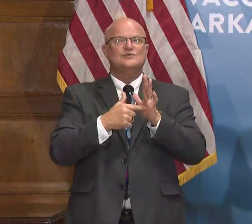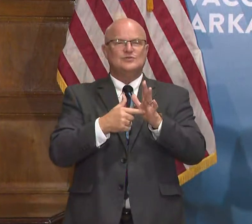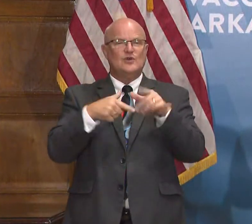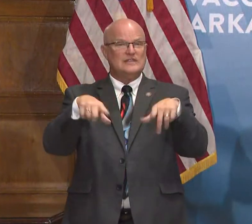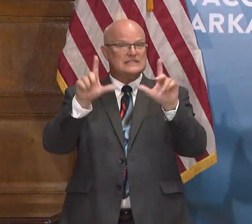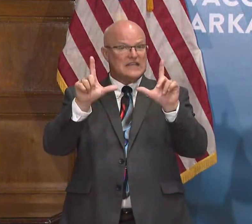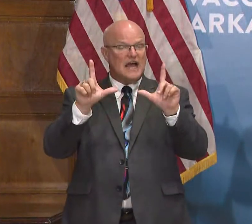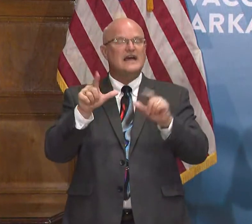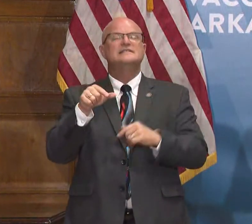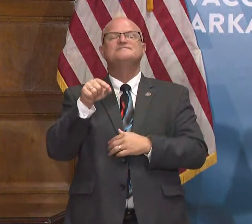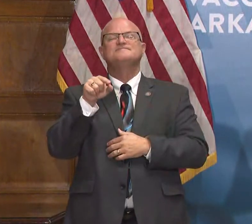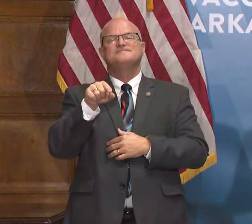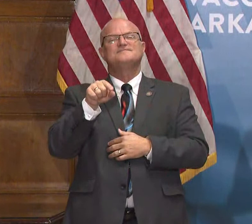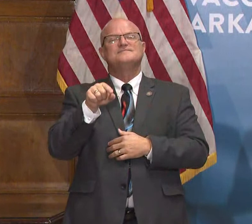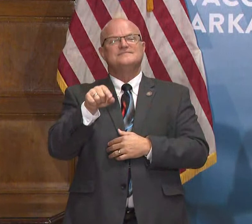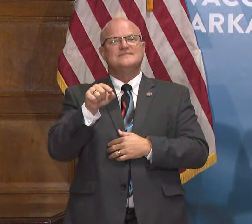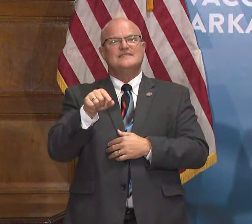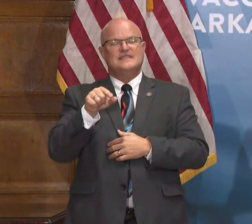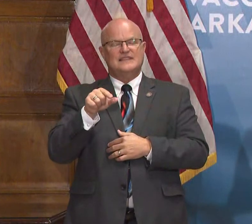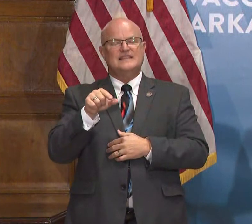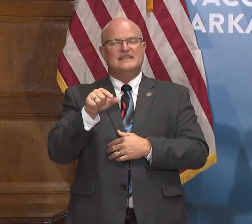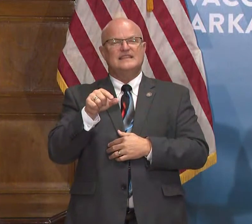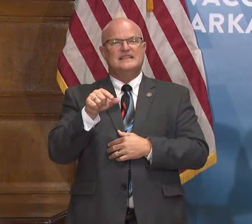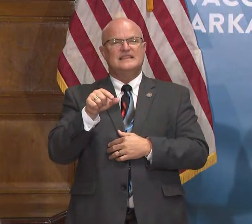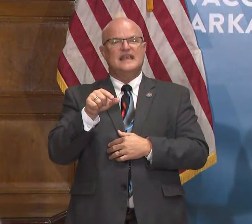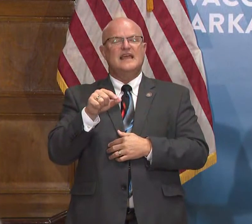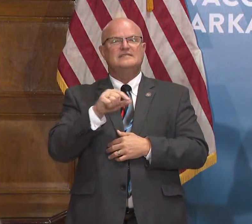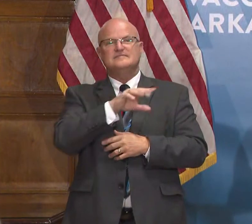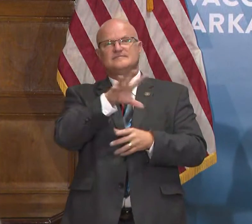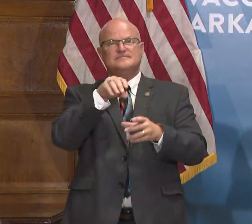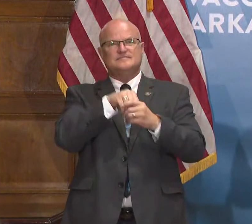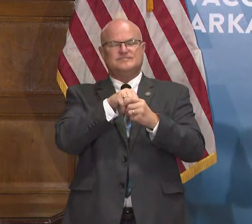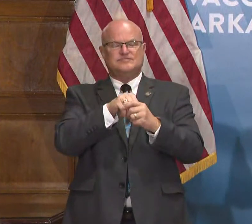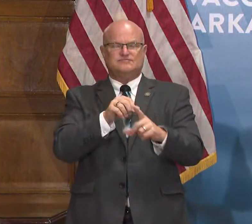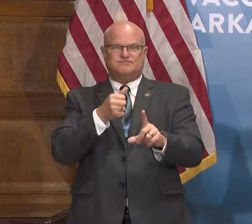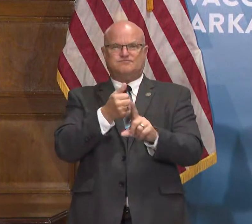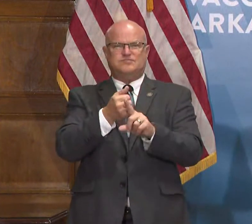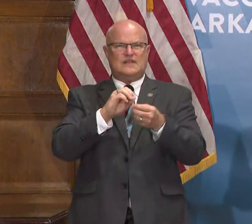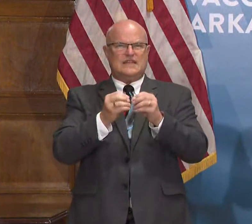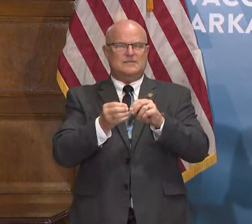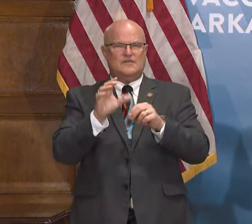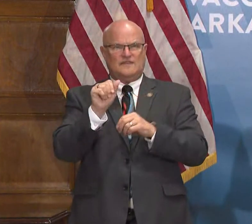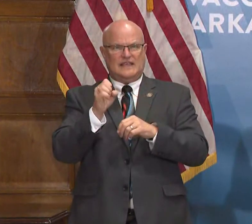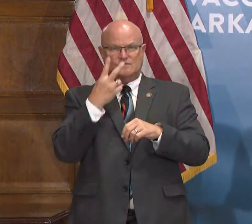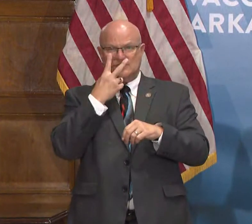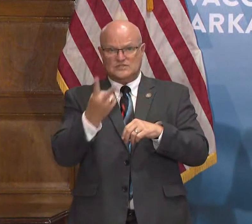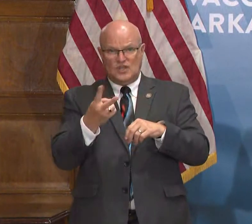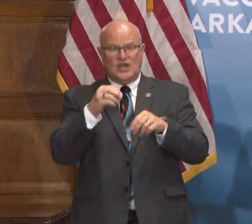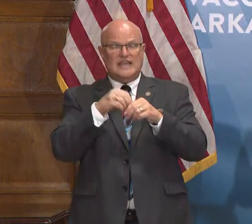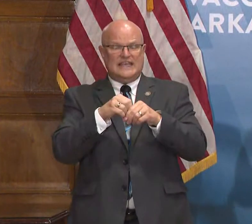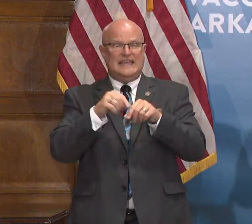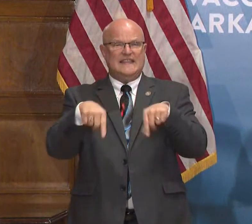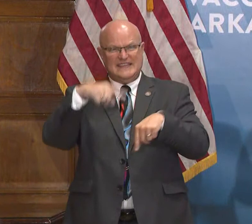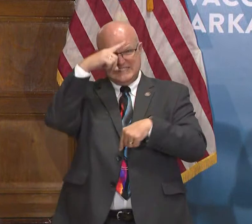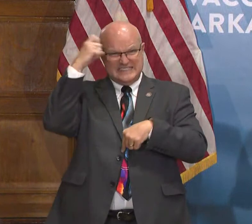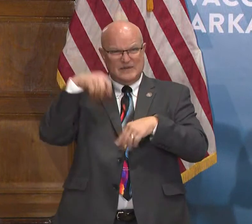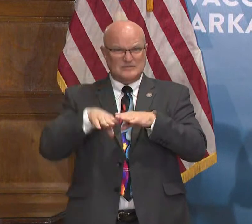slide, they bore a big part of the brunt of number of cases that we saw in this